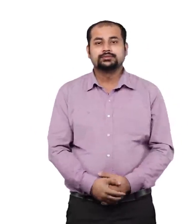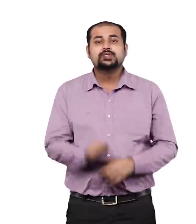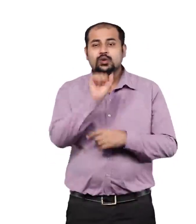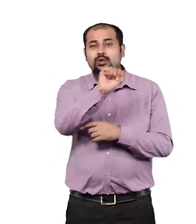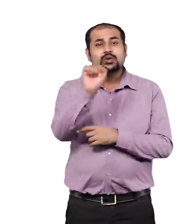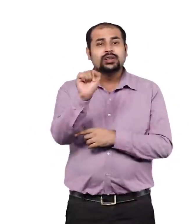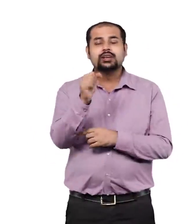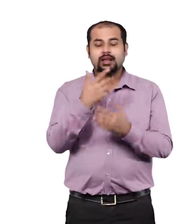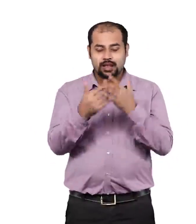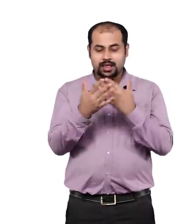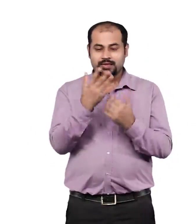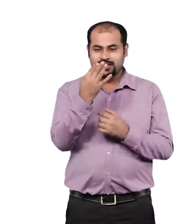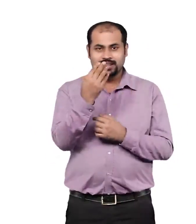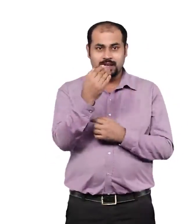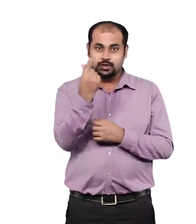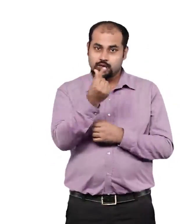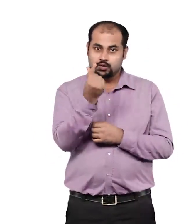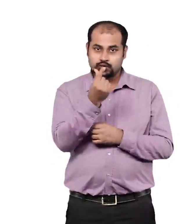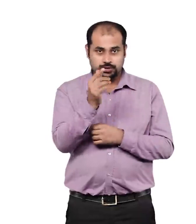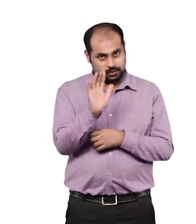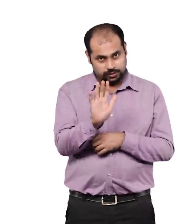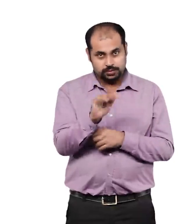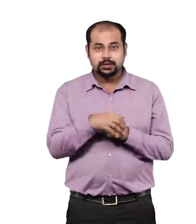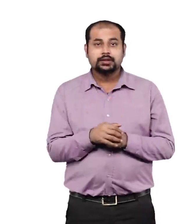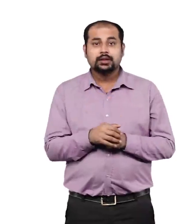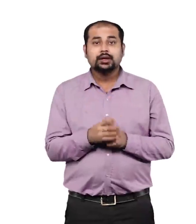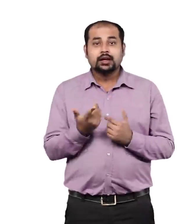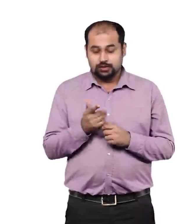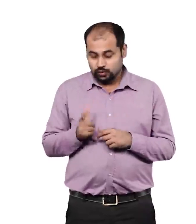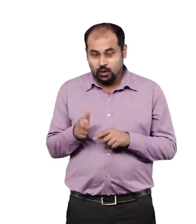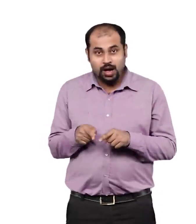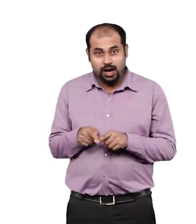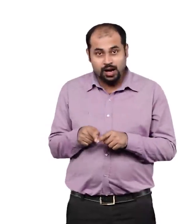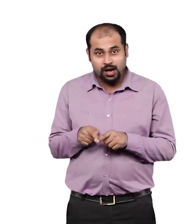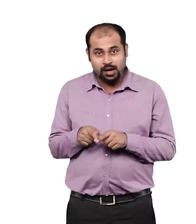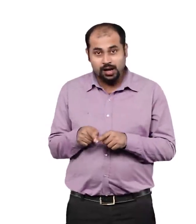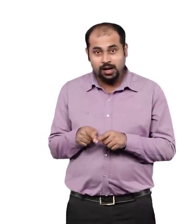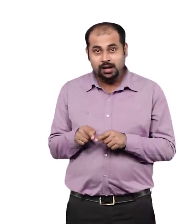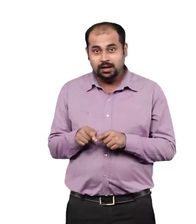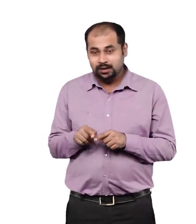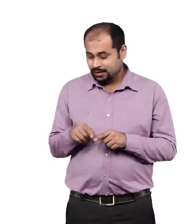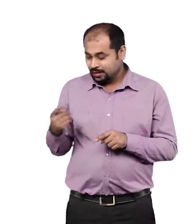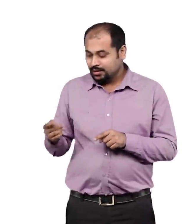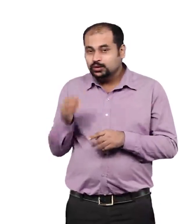Use your fingers to find out the distance between the rat and the milk. Dash